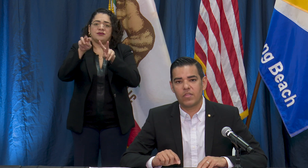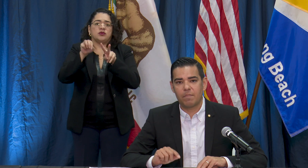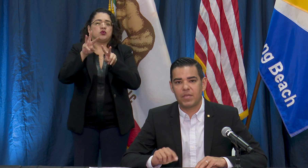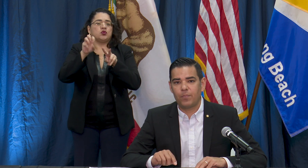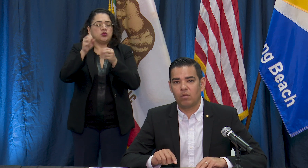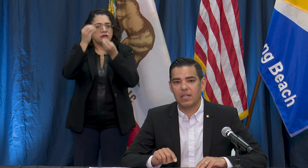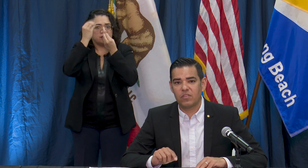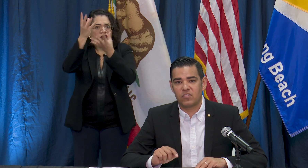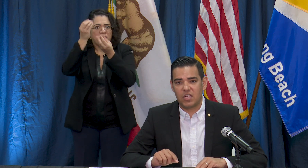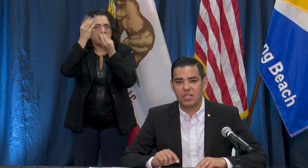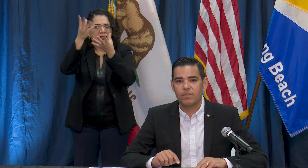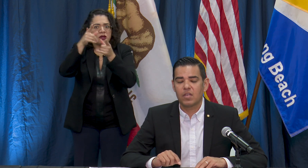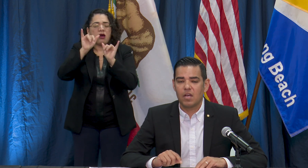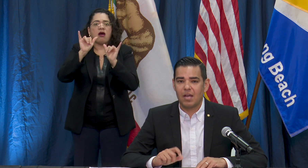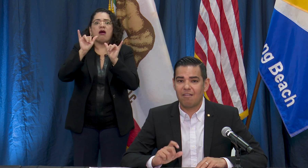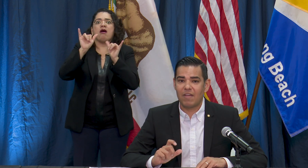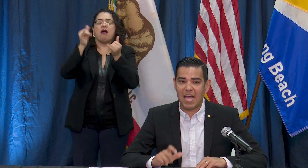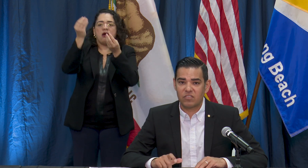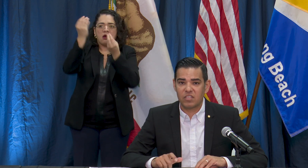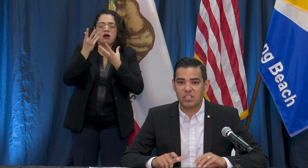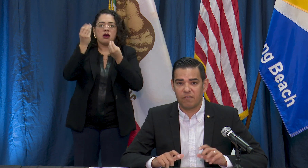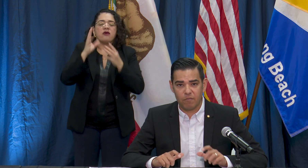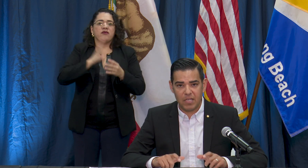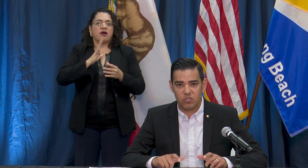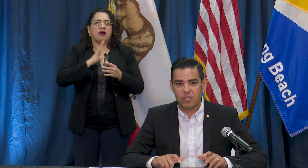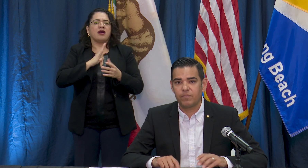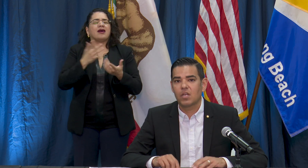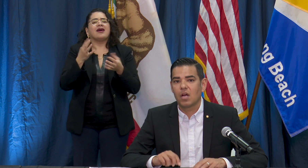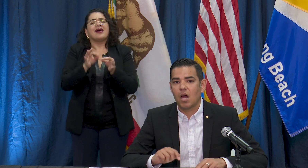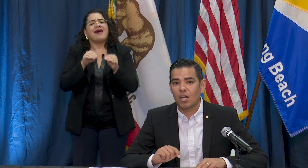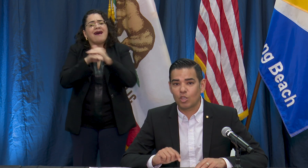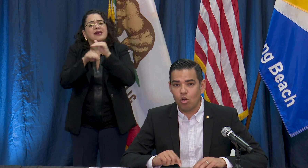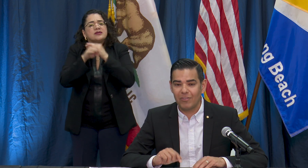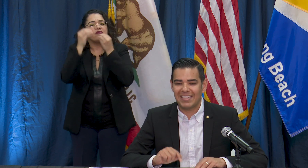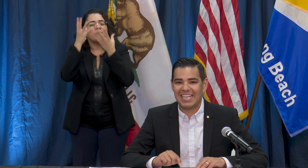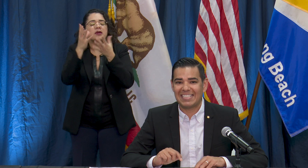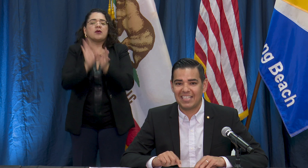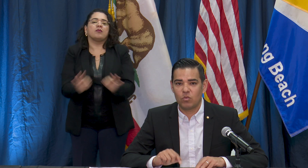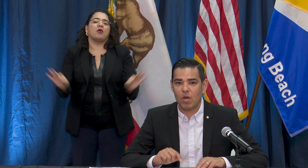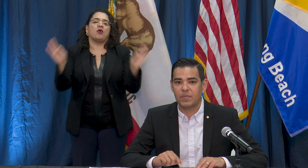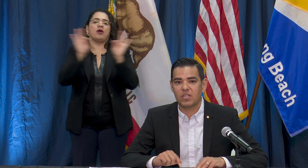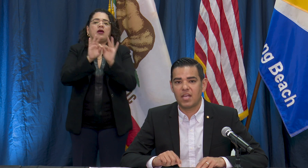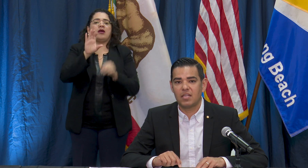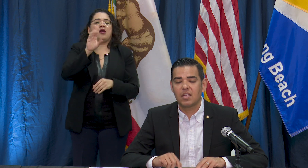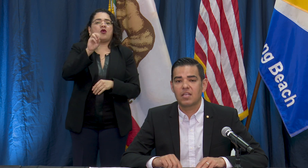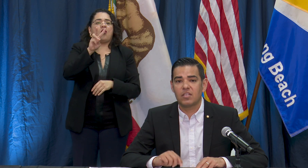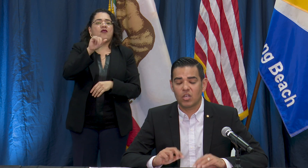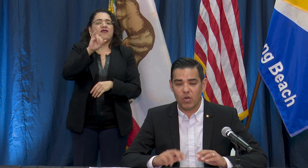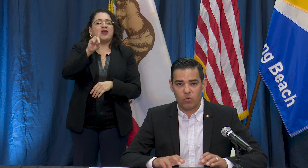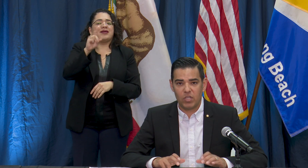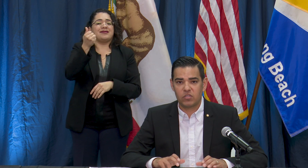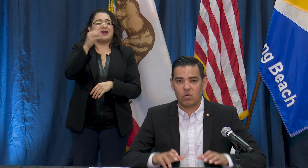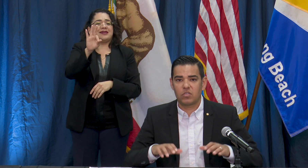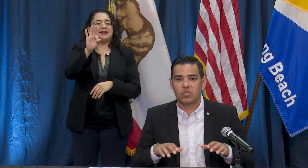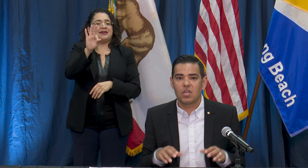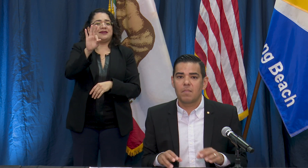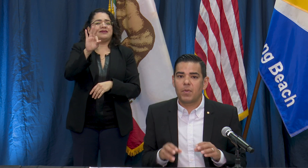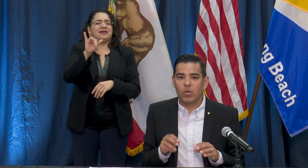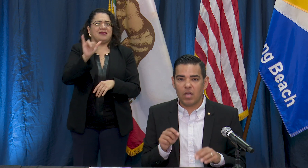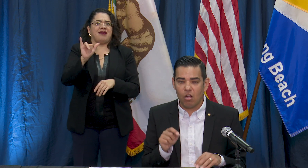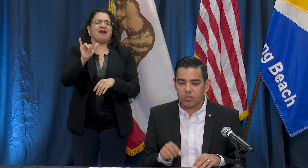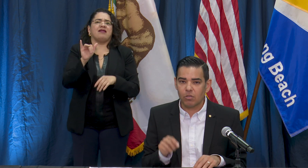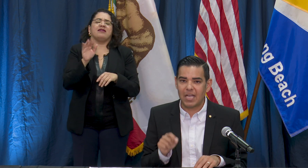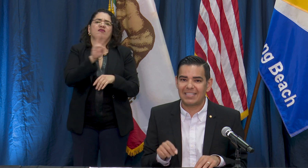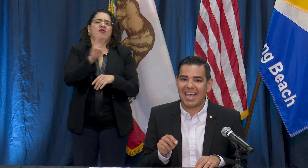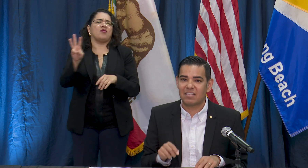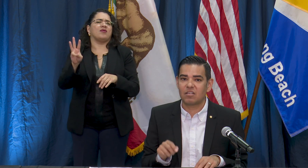make sure that people in the city have access to information. Our COVID-19 website is a great resource, but